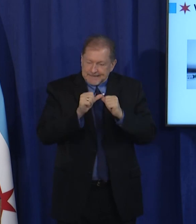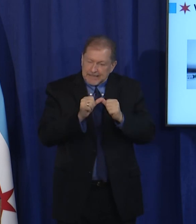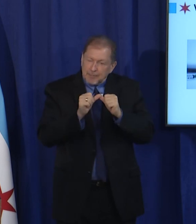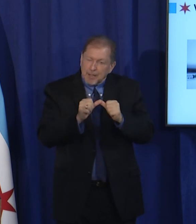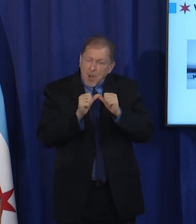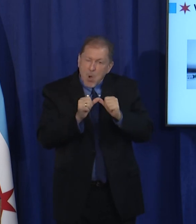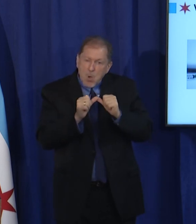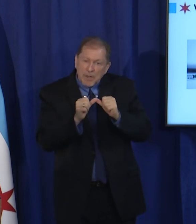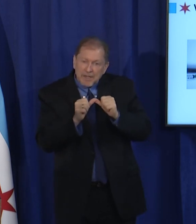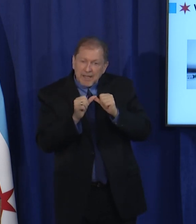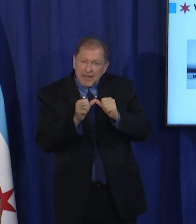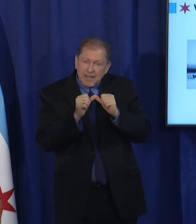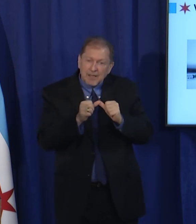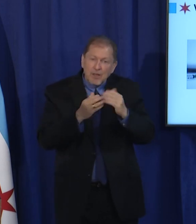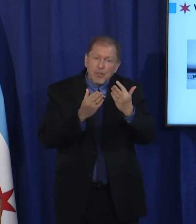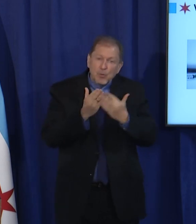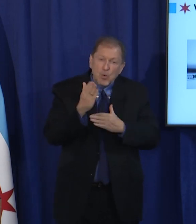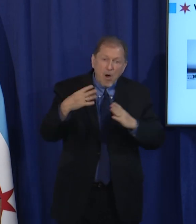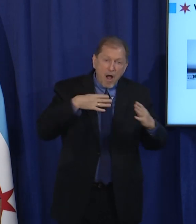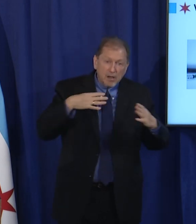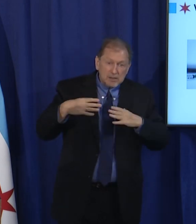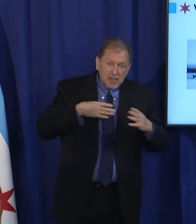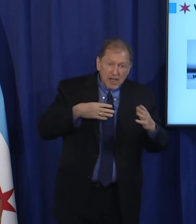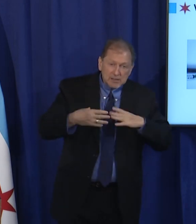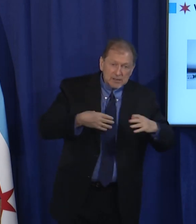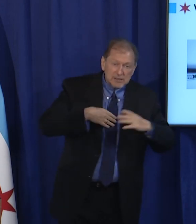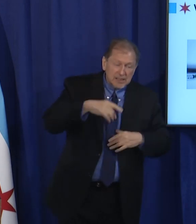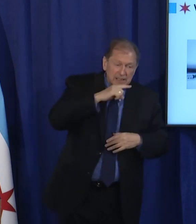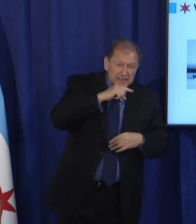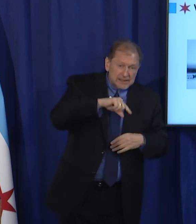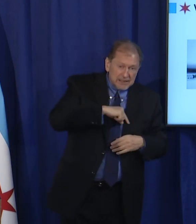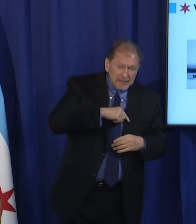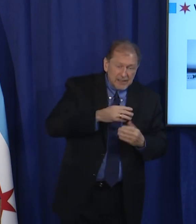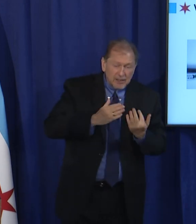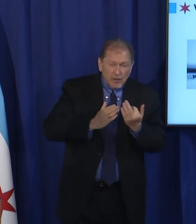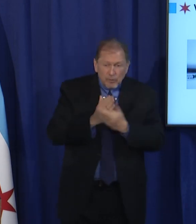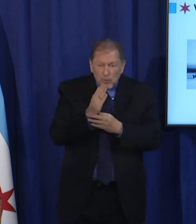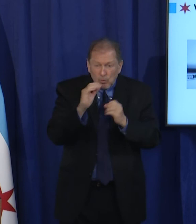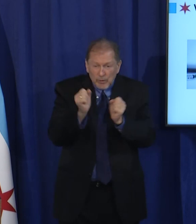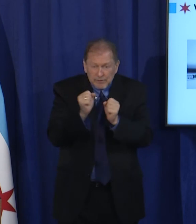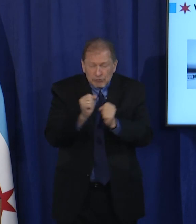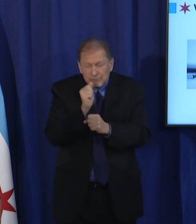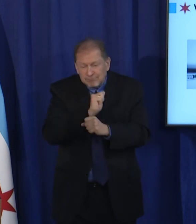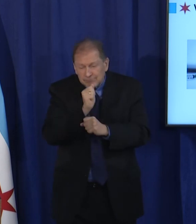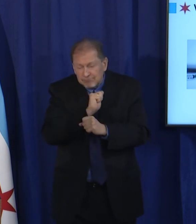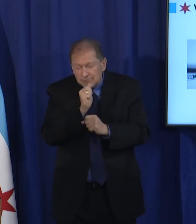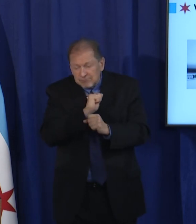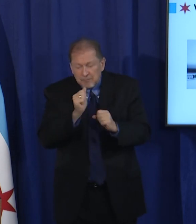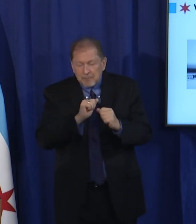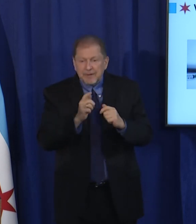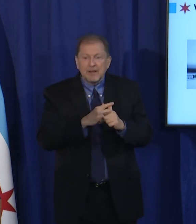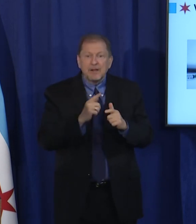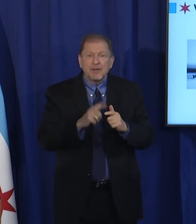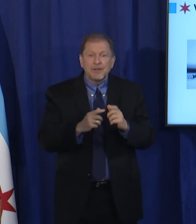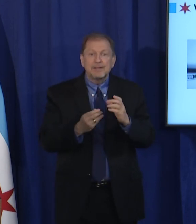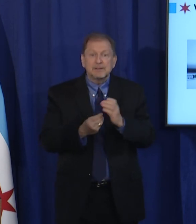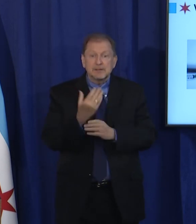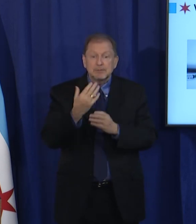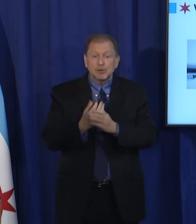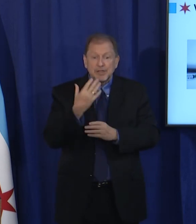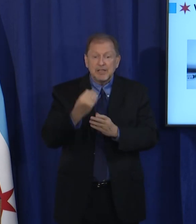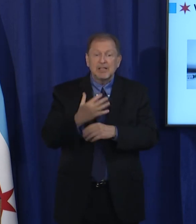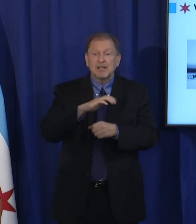through Thanksgiving, through the early winter here, we'll start being able to pair that